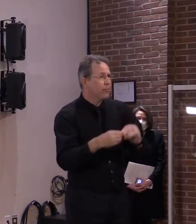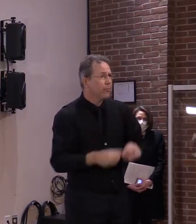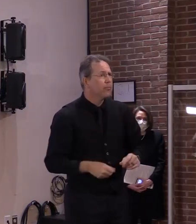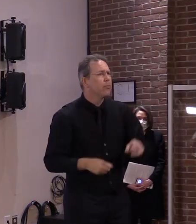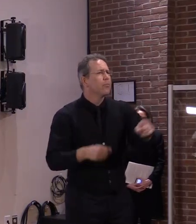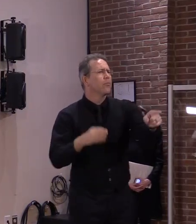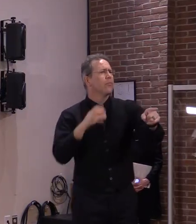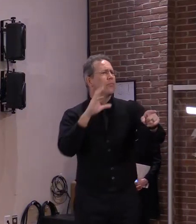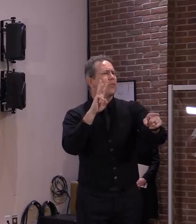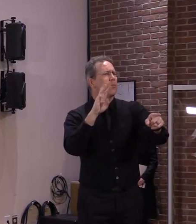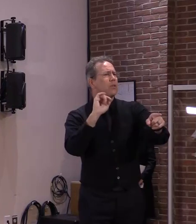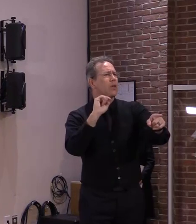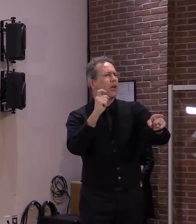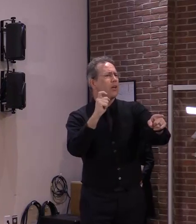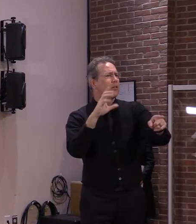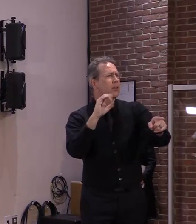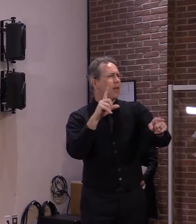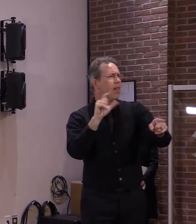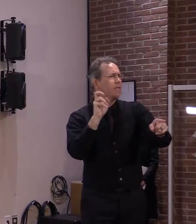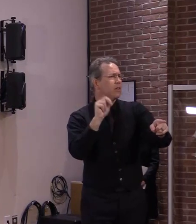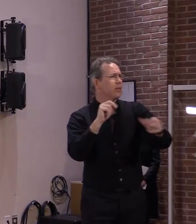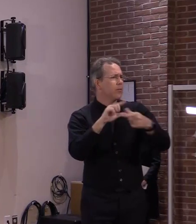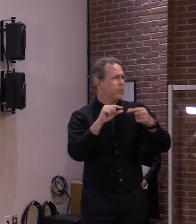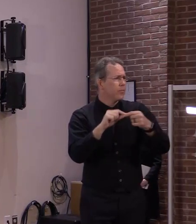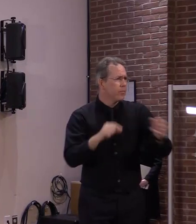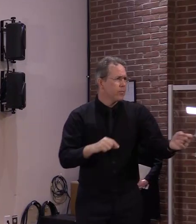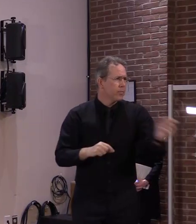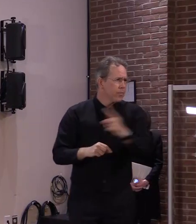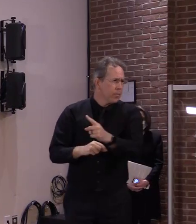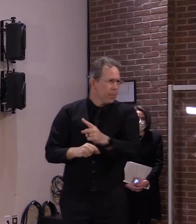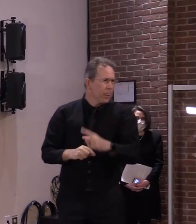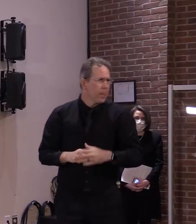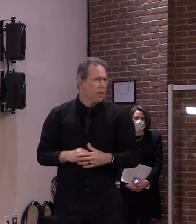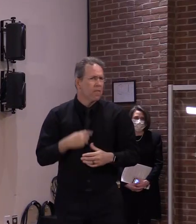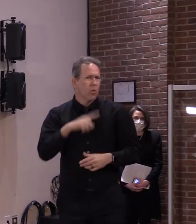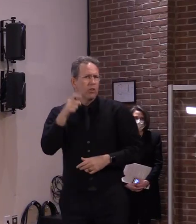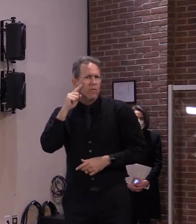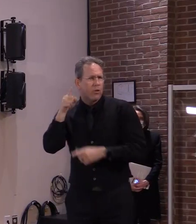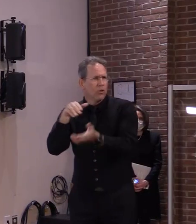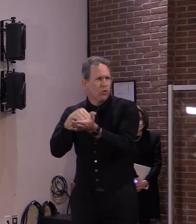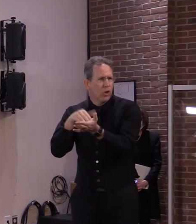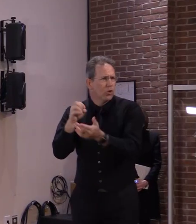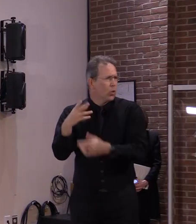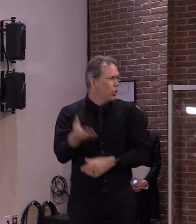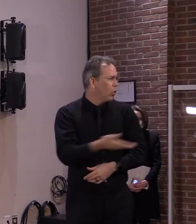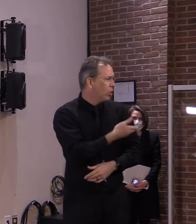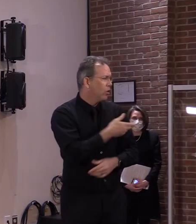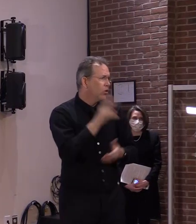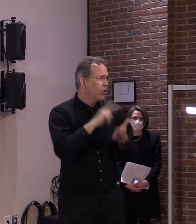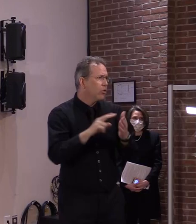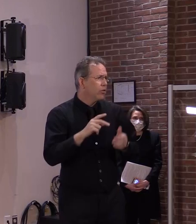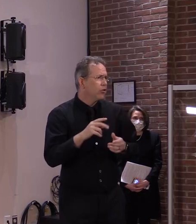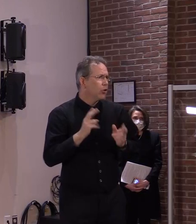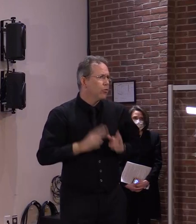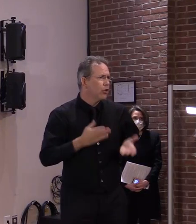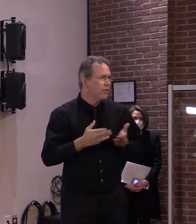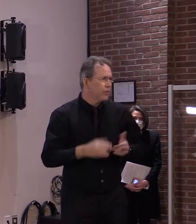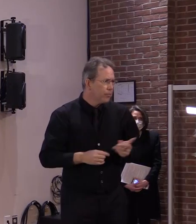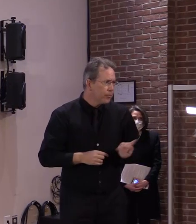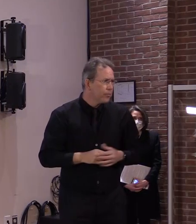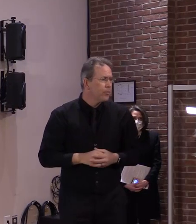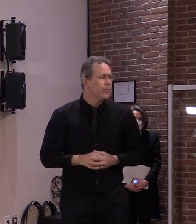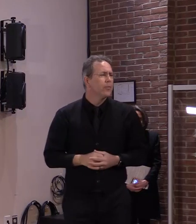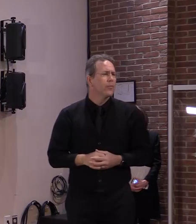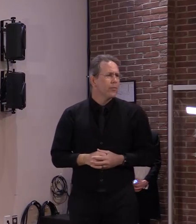Thank you, Dr. Levine. So either a question for you or Deputy Secretary Samuelson. So I'm wondering what Vermonters who are waiting on the Johnson